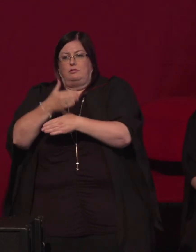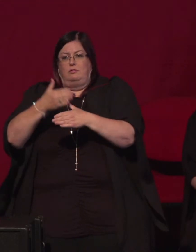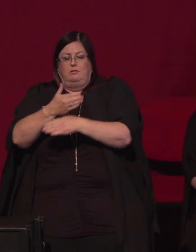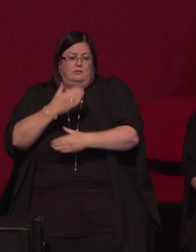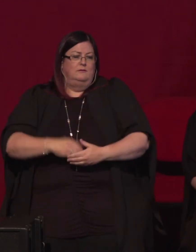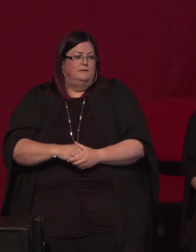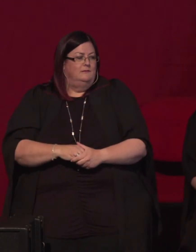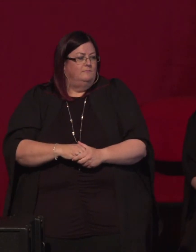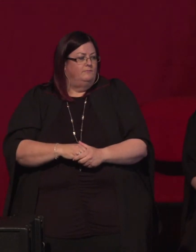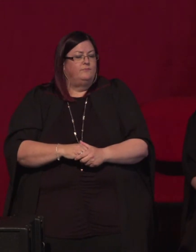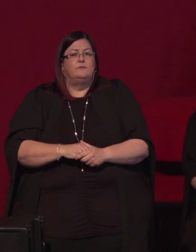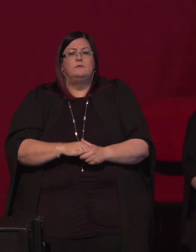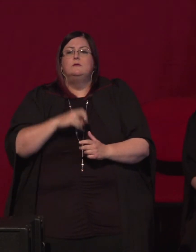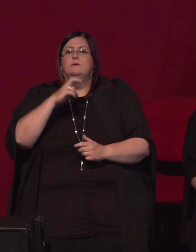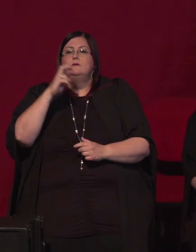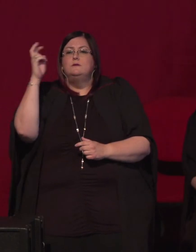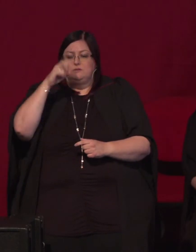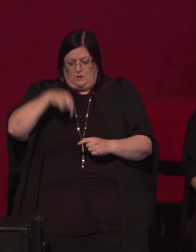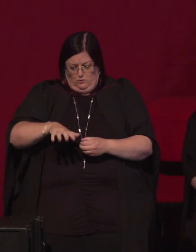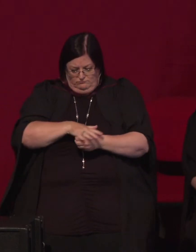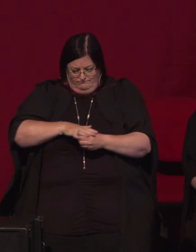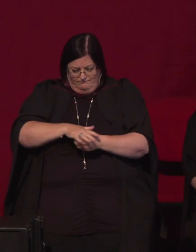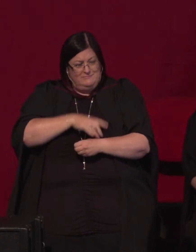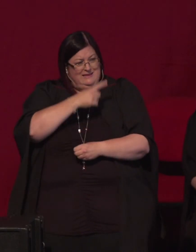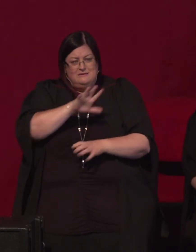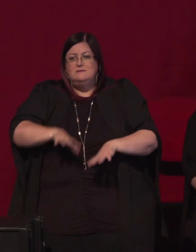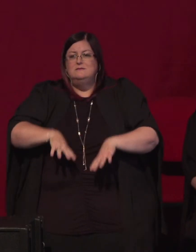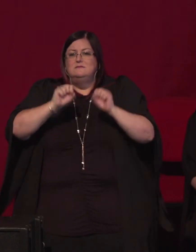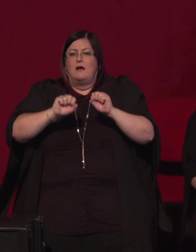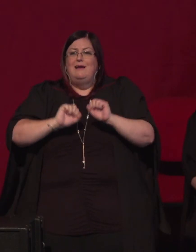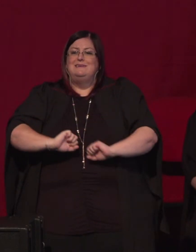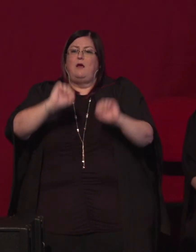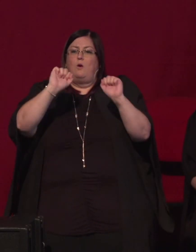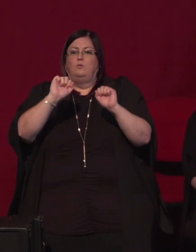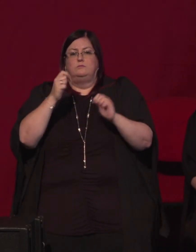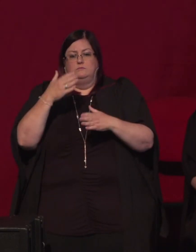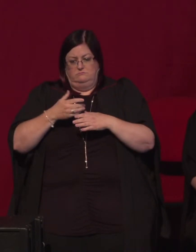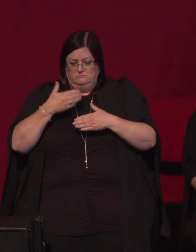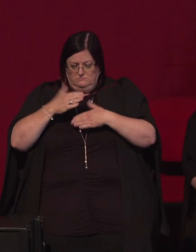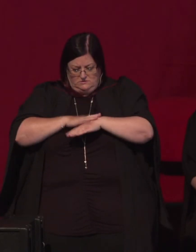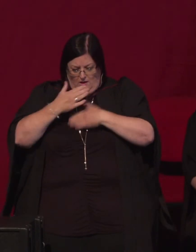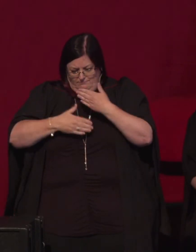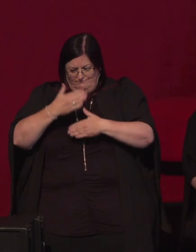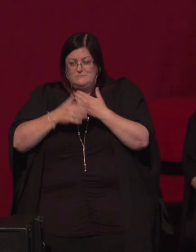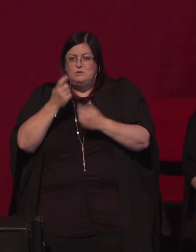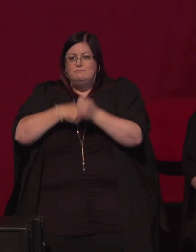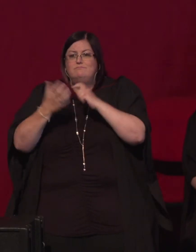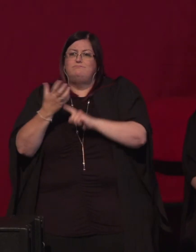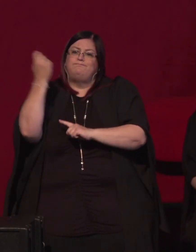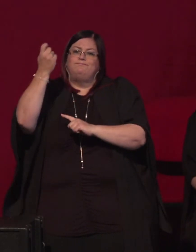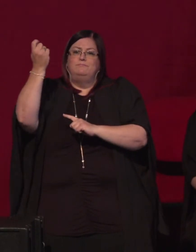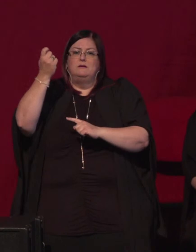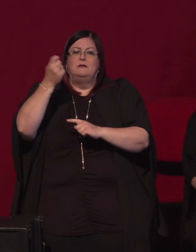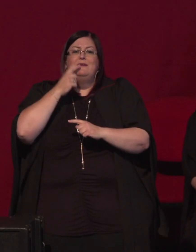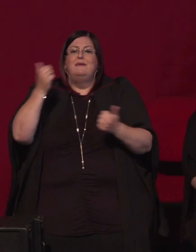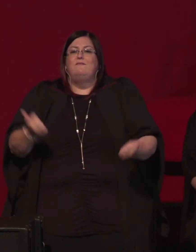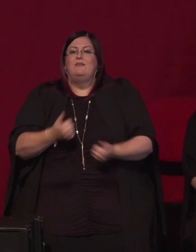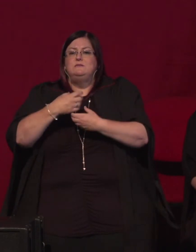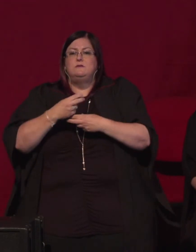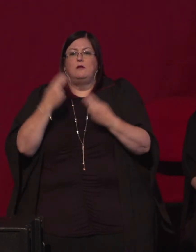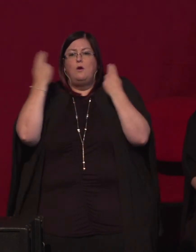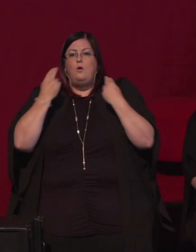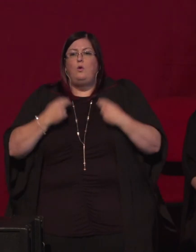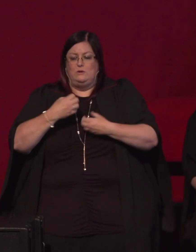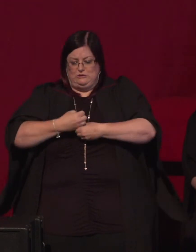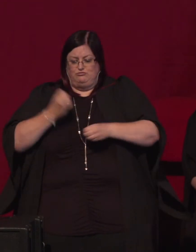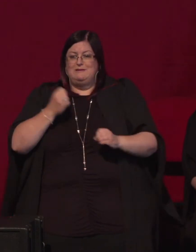Stoke-on-Trent is where he began his own journey to success. He completed a law degree in